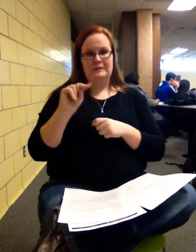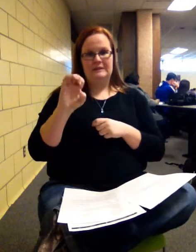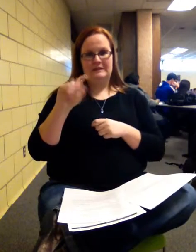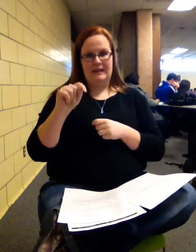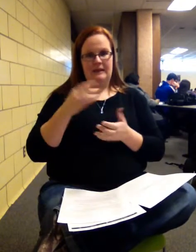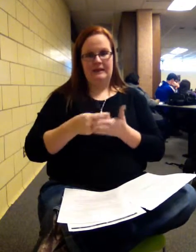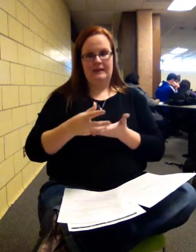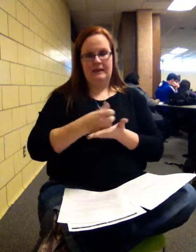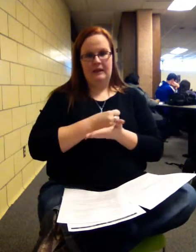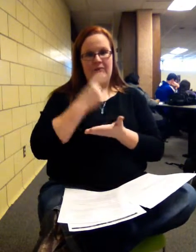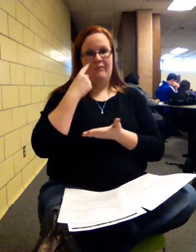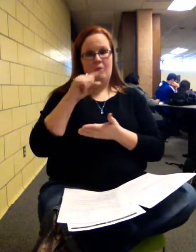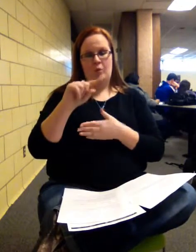for the numerator,